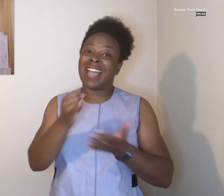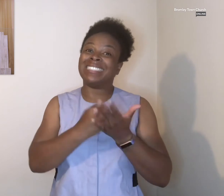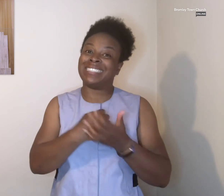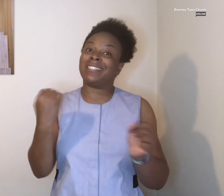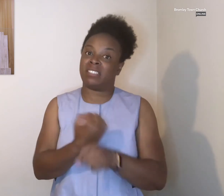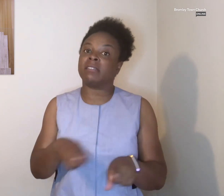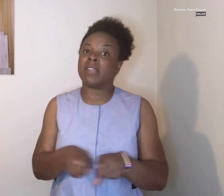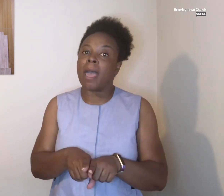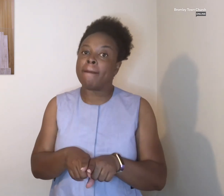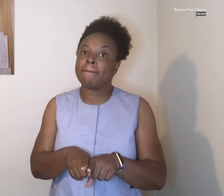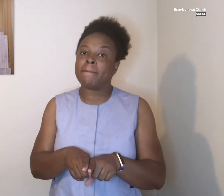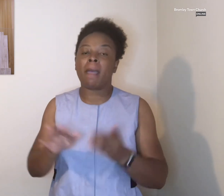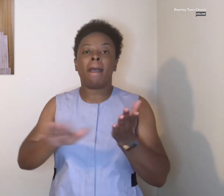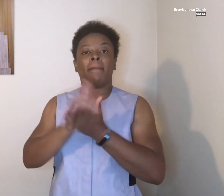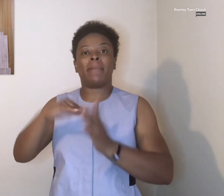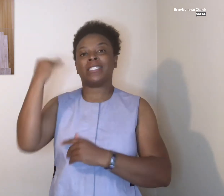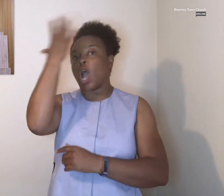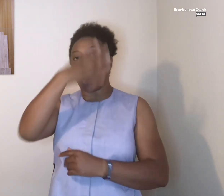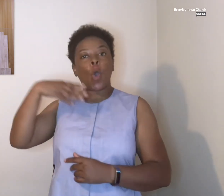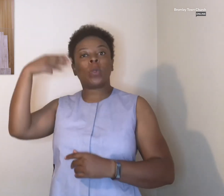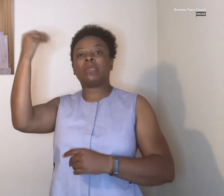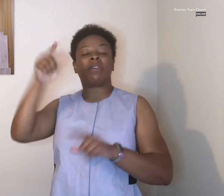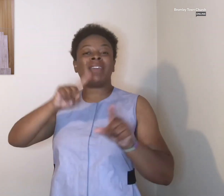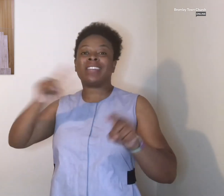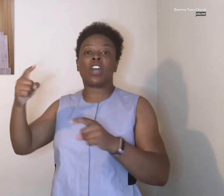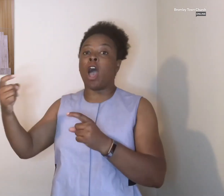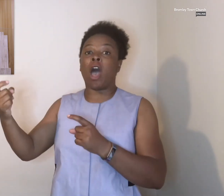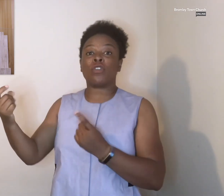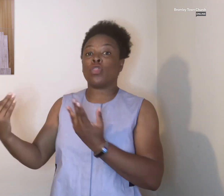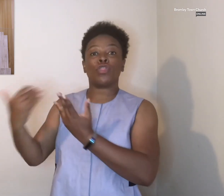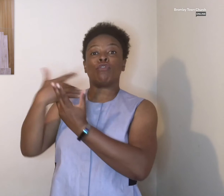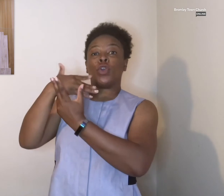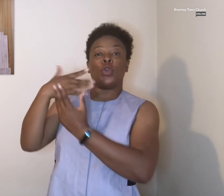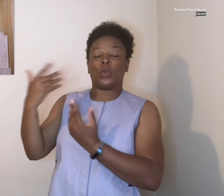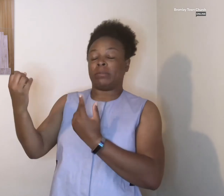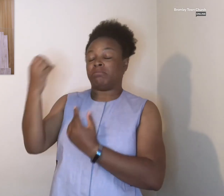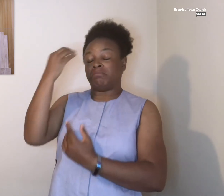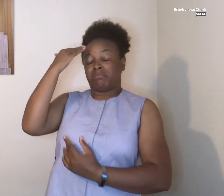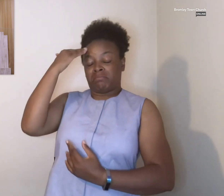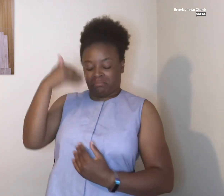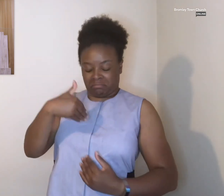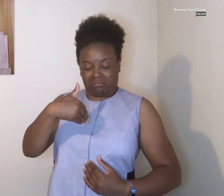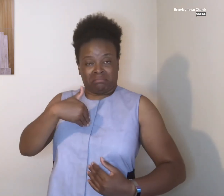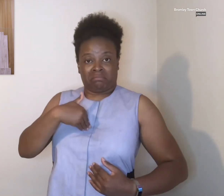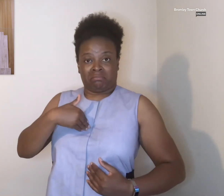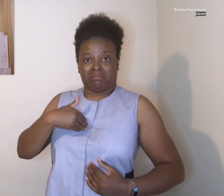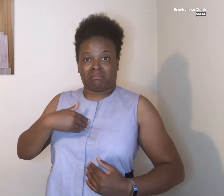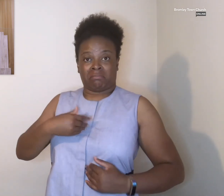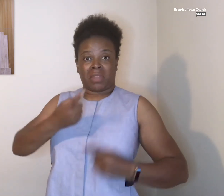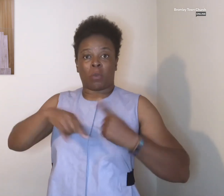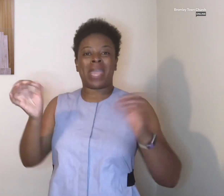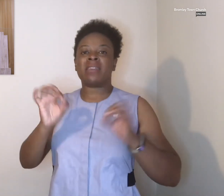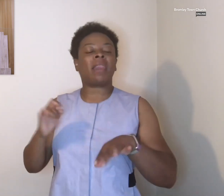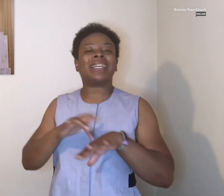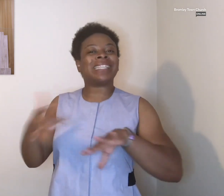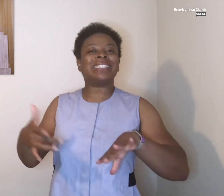that the Holy Spirit no longer can bring the same conviction to our hearts, or rather we no longer have the same sensitivity to